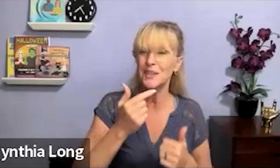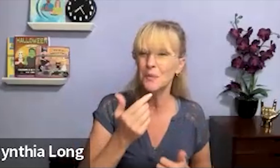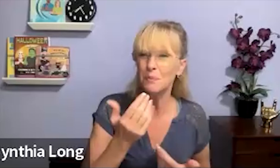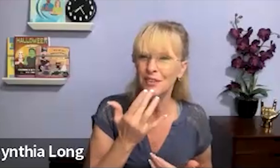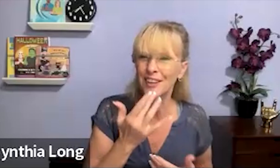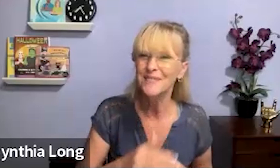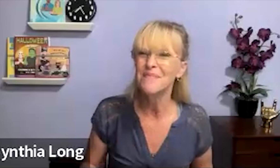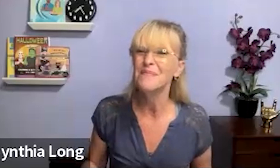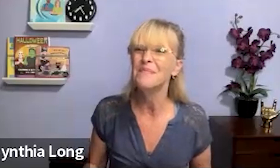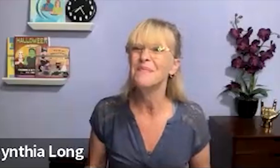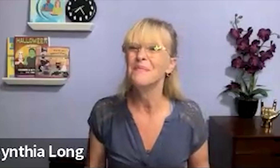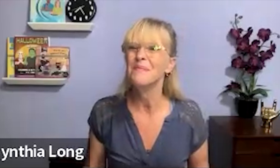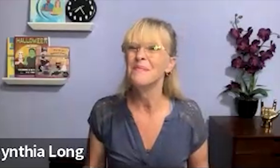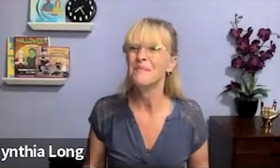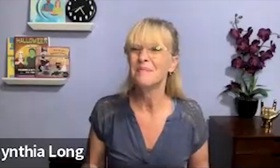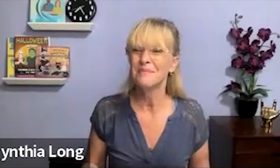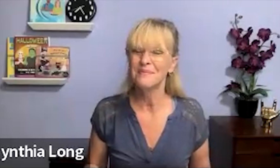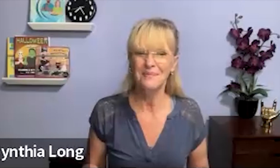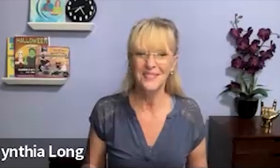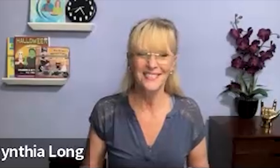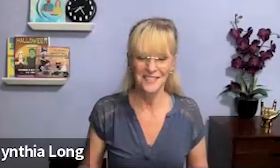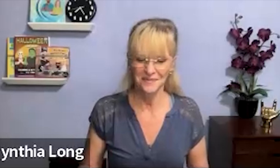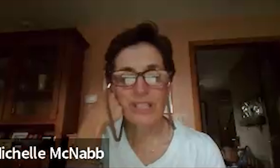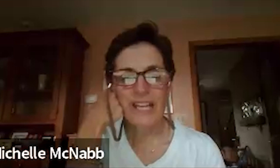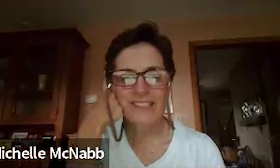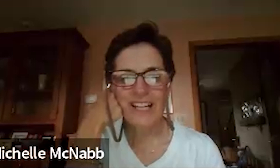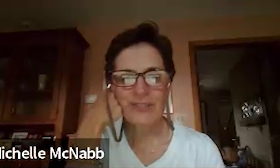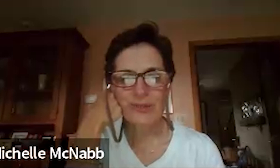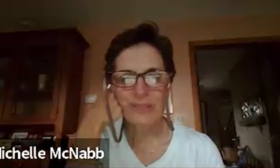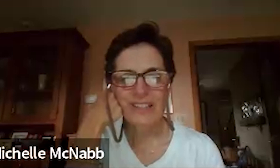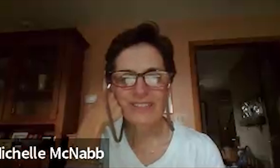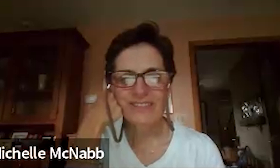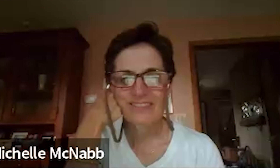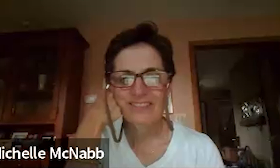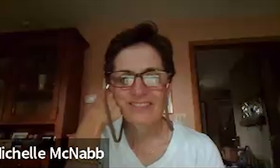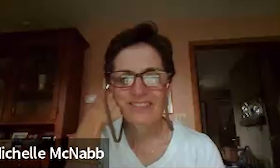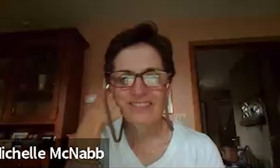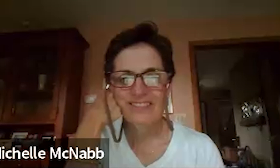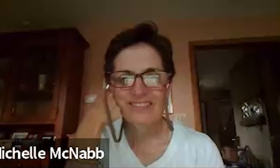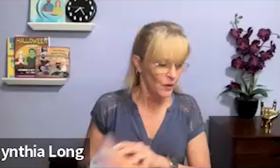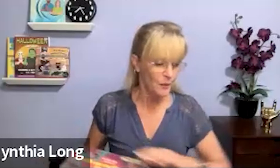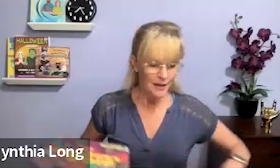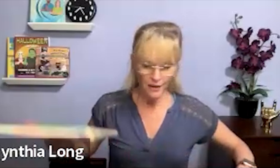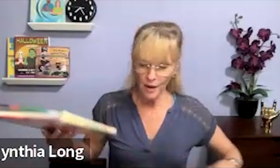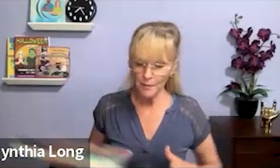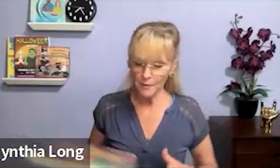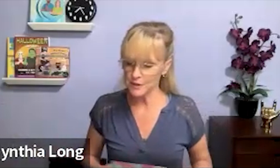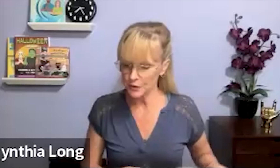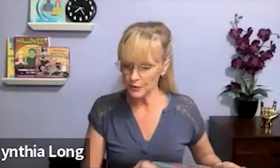you prefer? Oh, we can add to classroom, yeah. Okay, so here we go. I'm going to